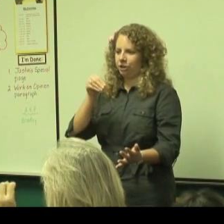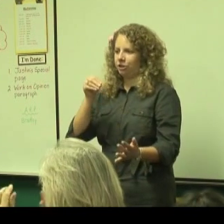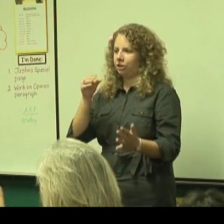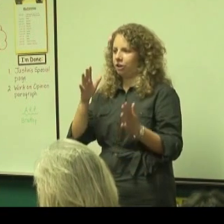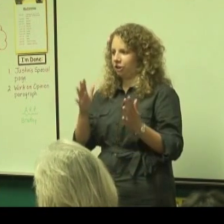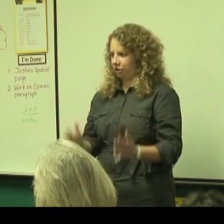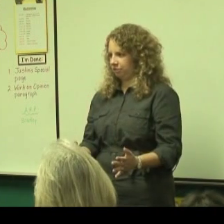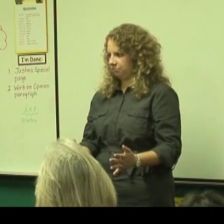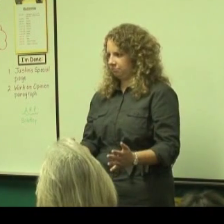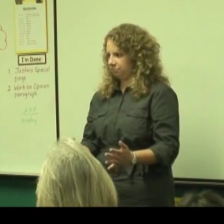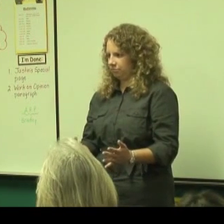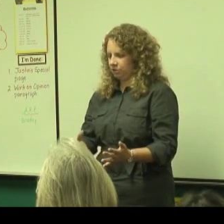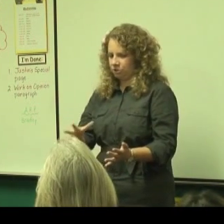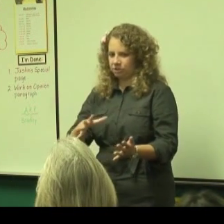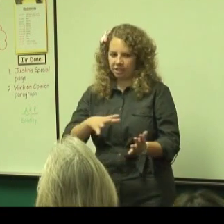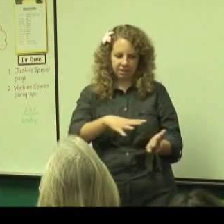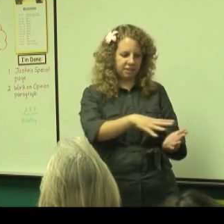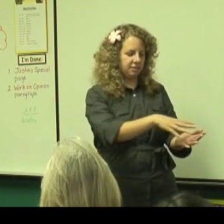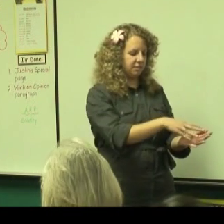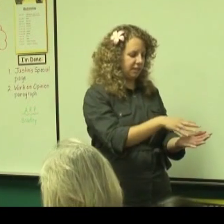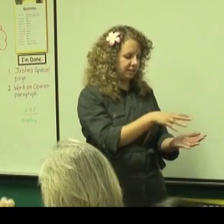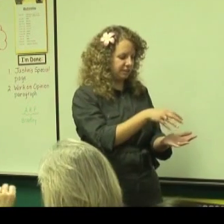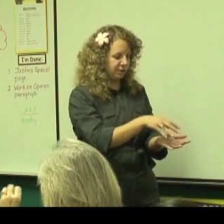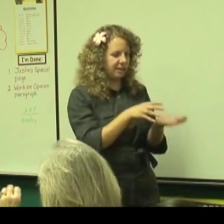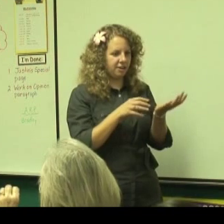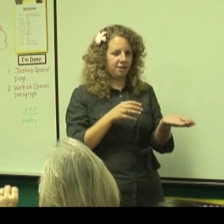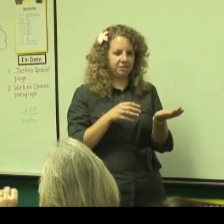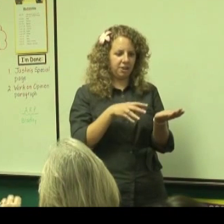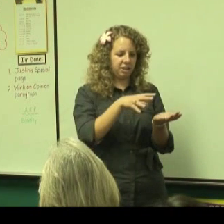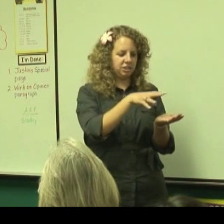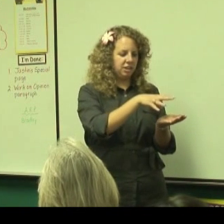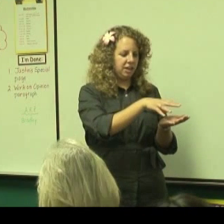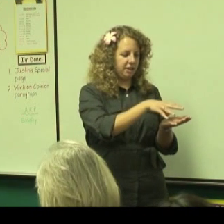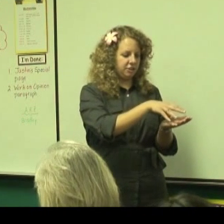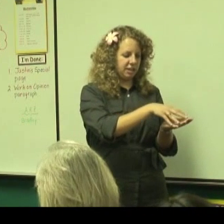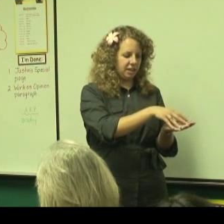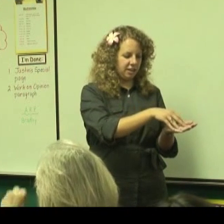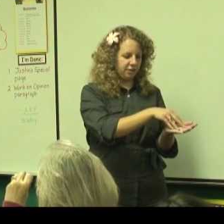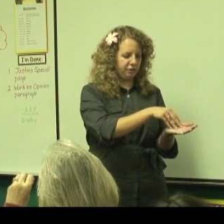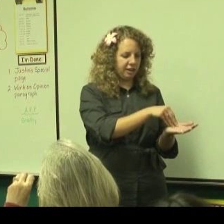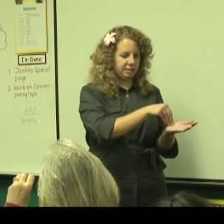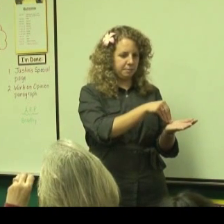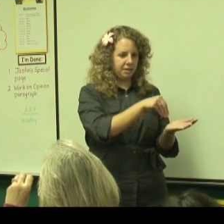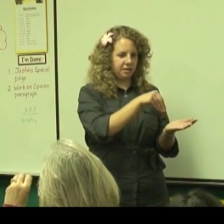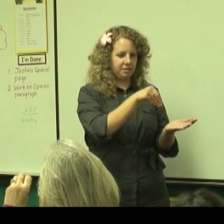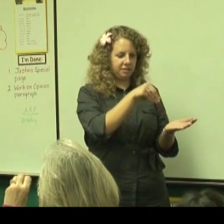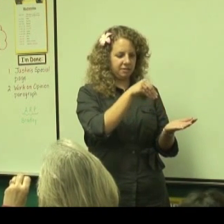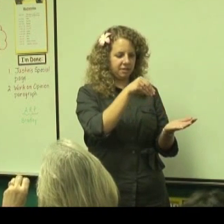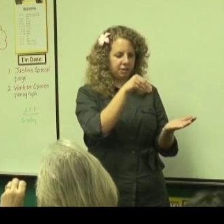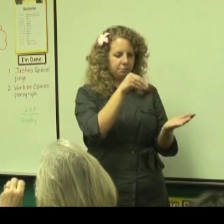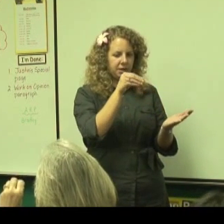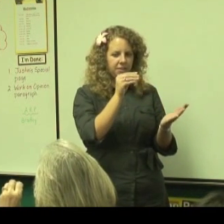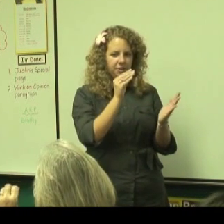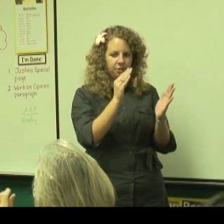learn, So it's like this, like it's right here, all the knowledge, and you're taking it and grasping it, and you take a little bit, and then you go